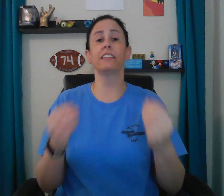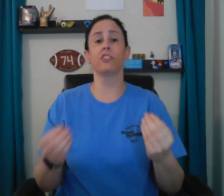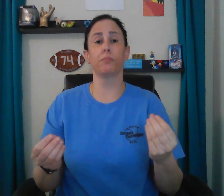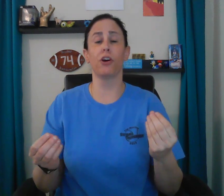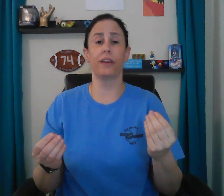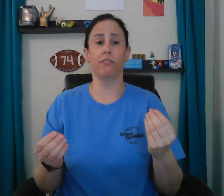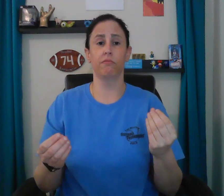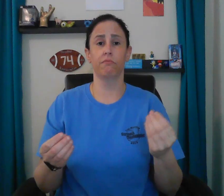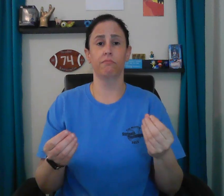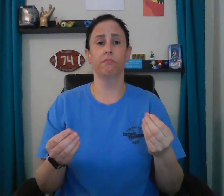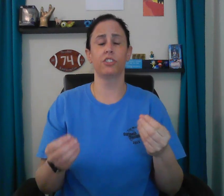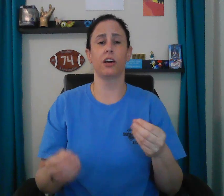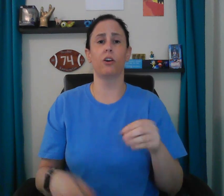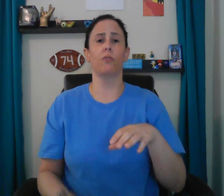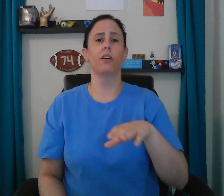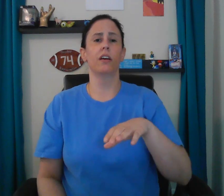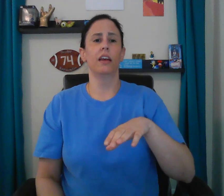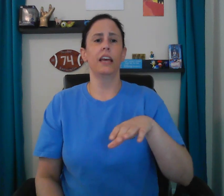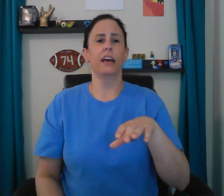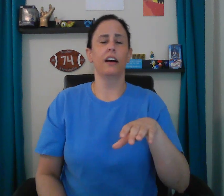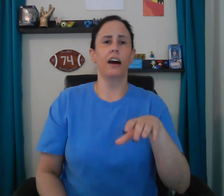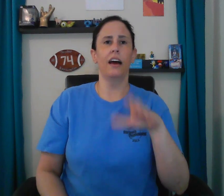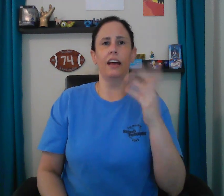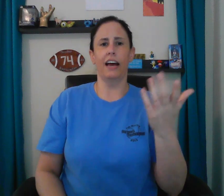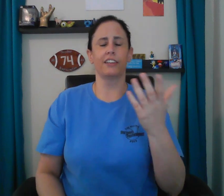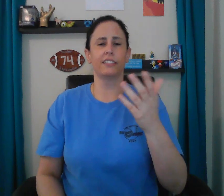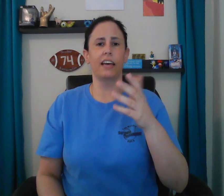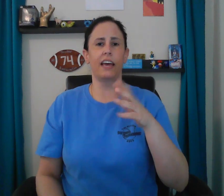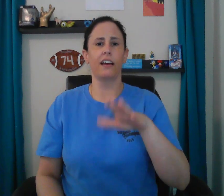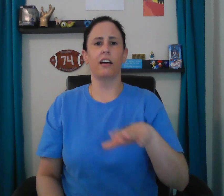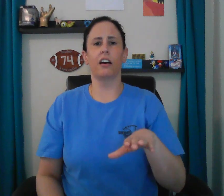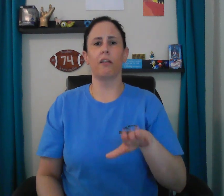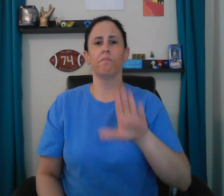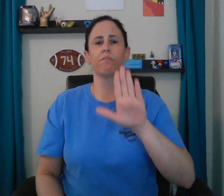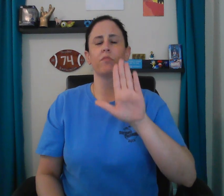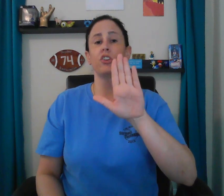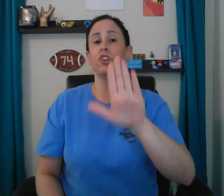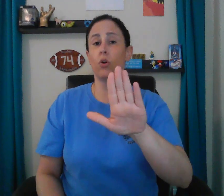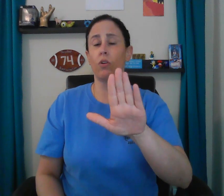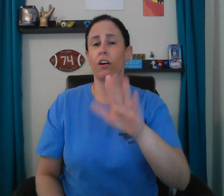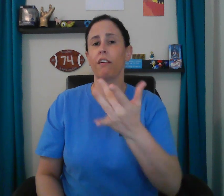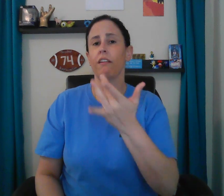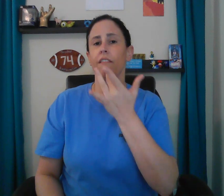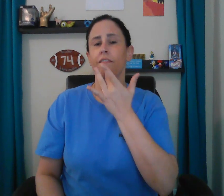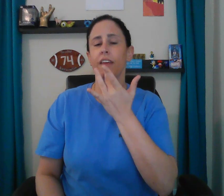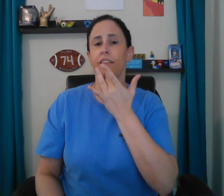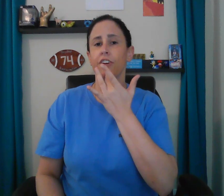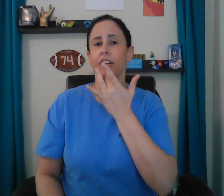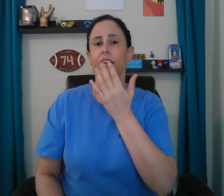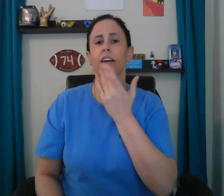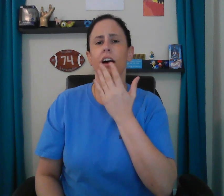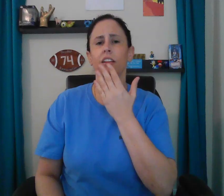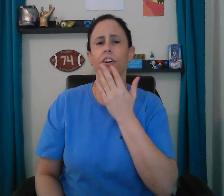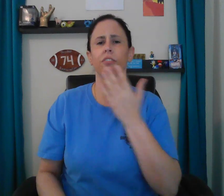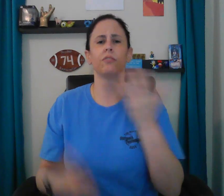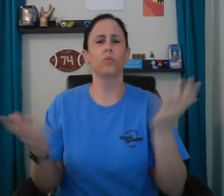on the pronoun. So I could say your favorite color,